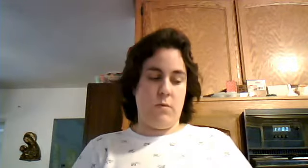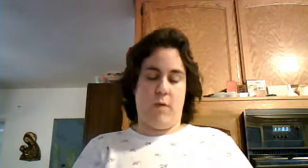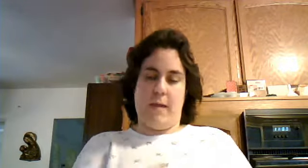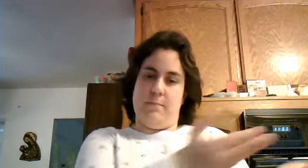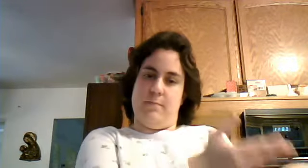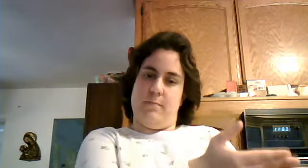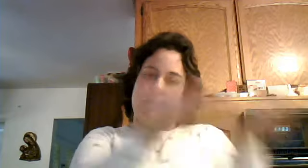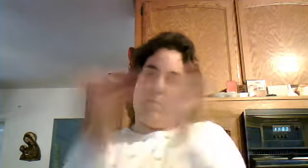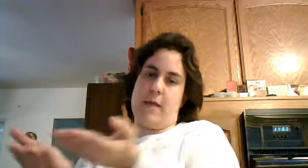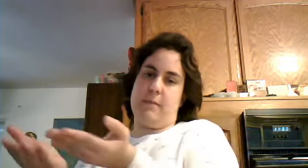Bring, bring.